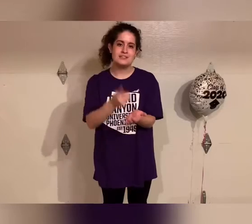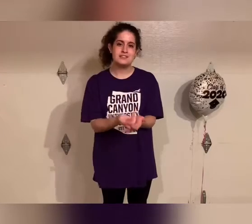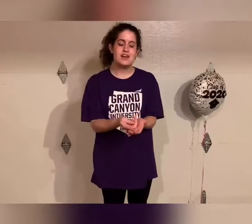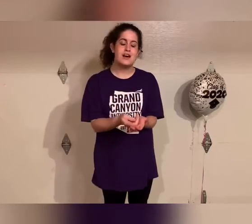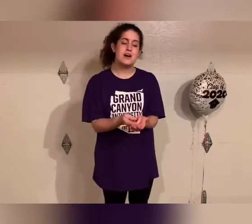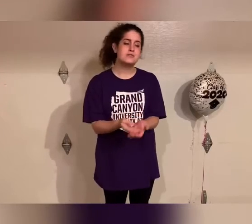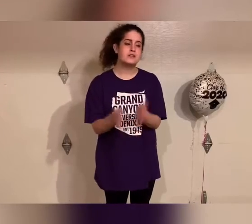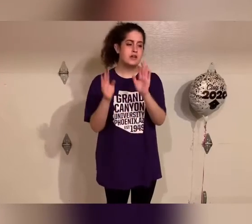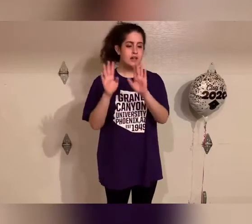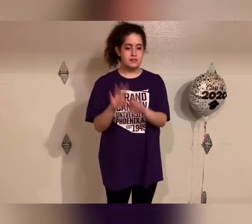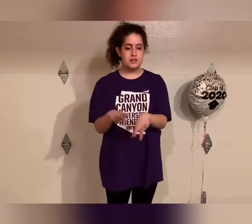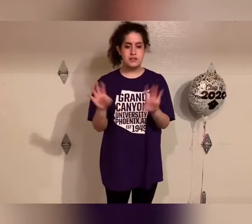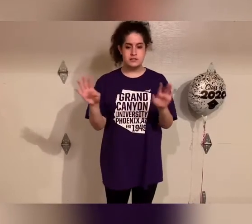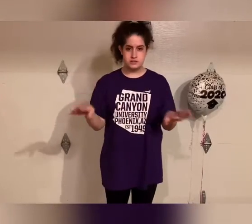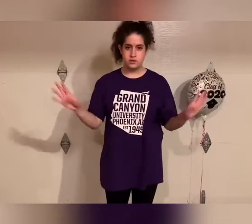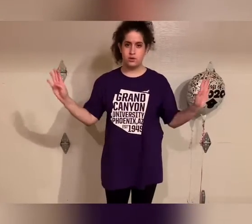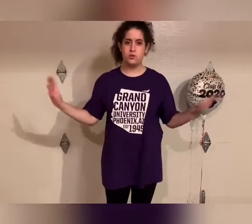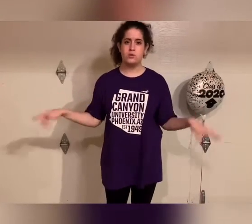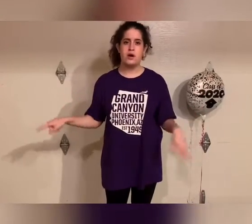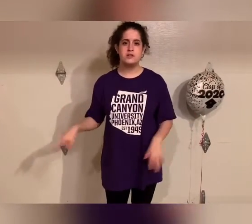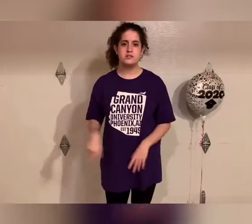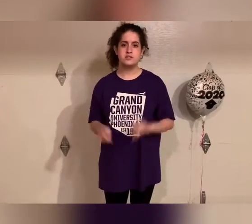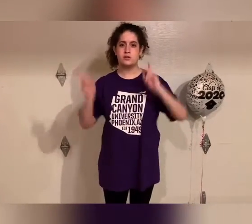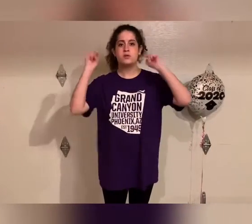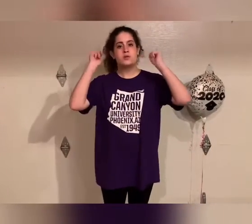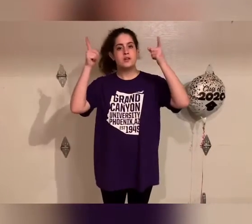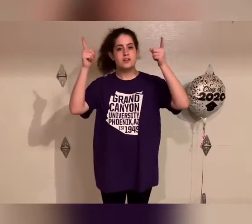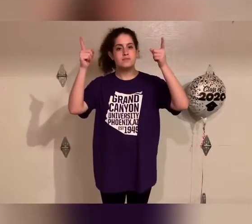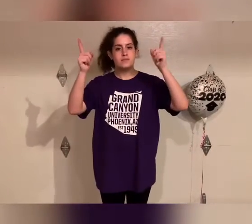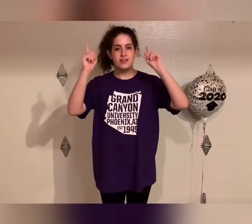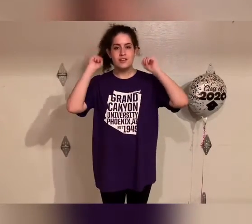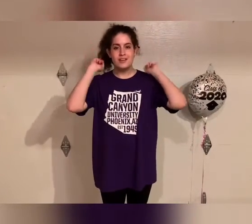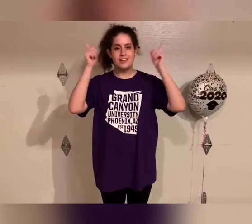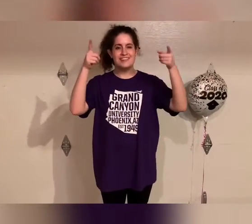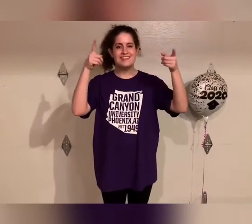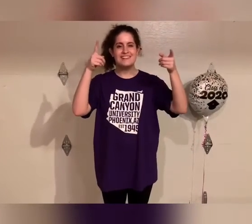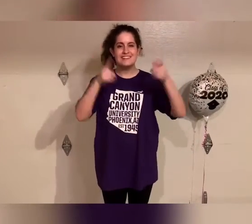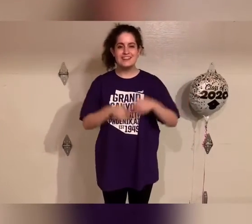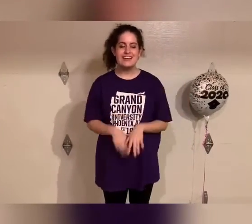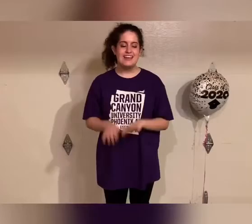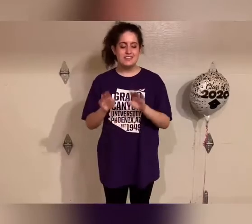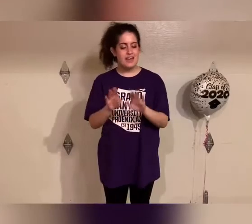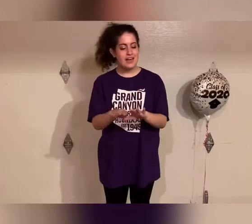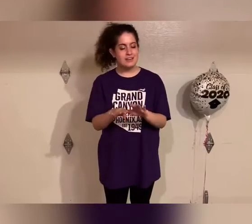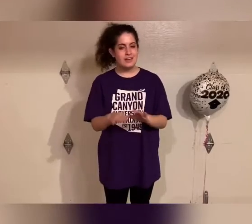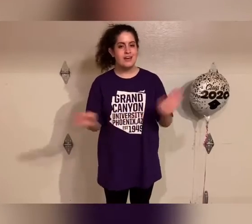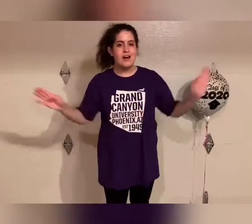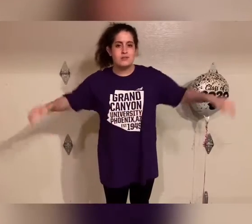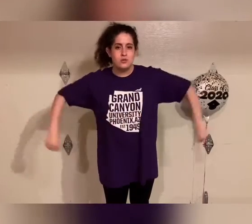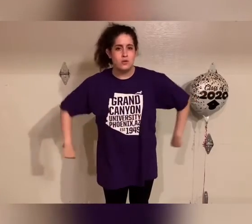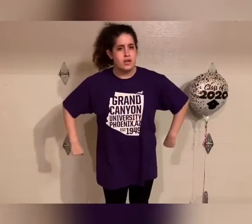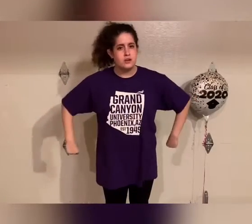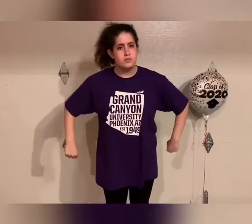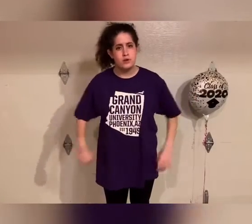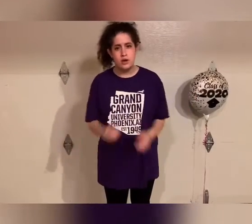so. Little ones to him belong, they are weak, but